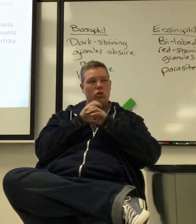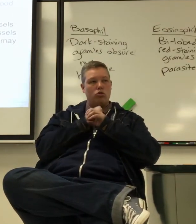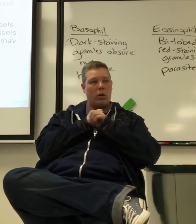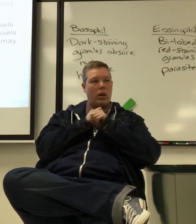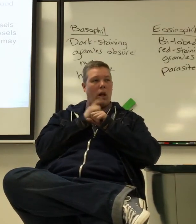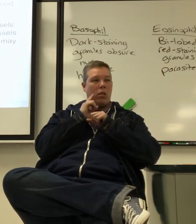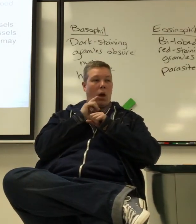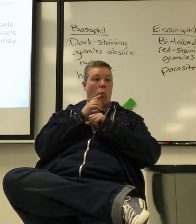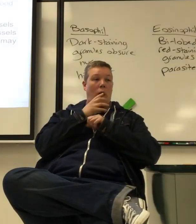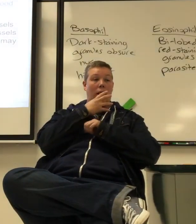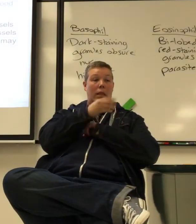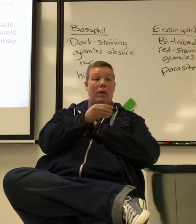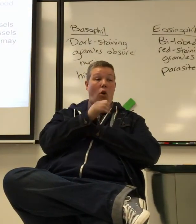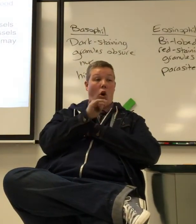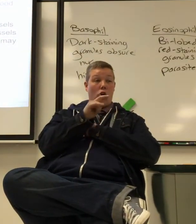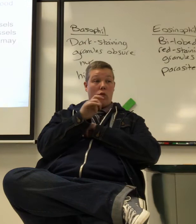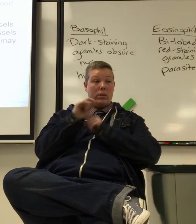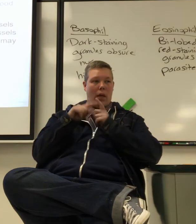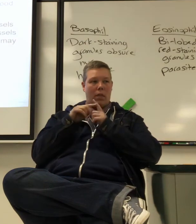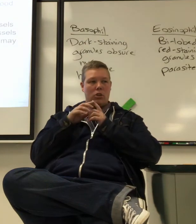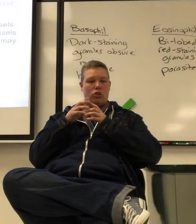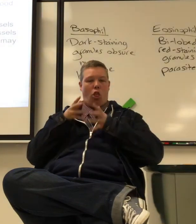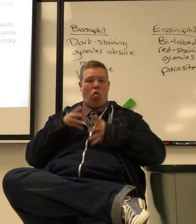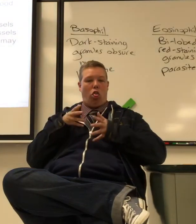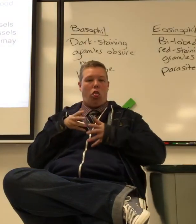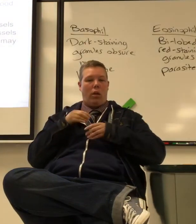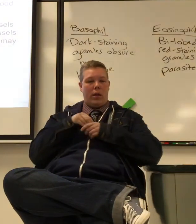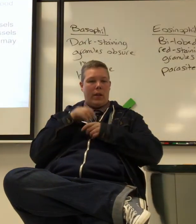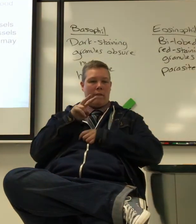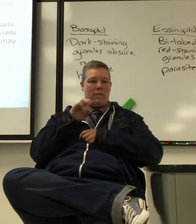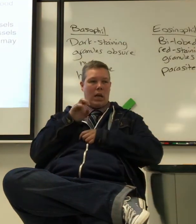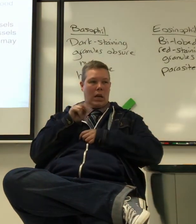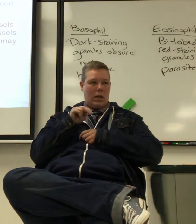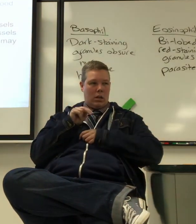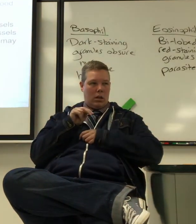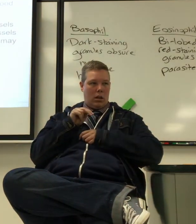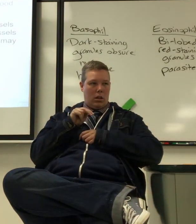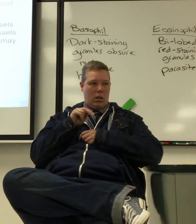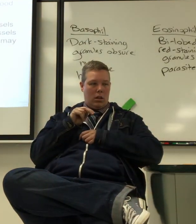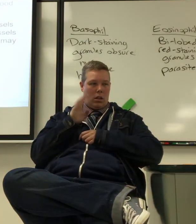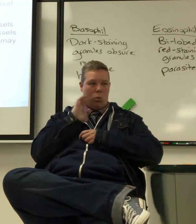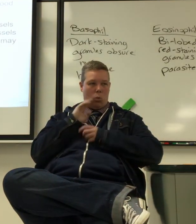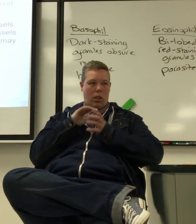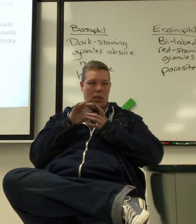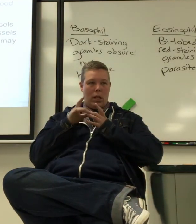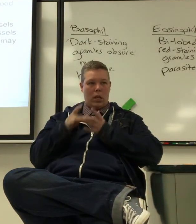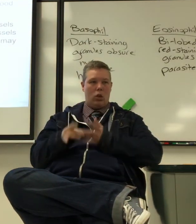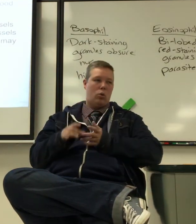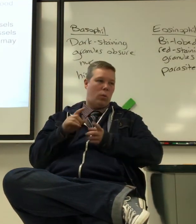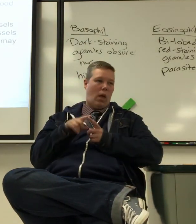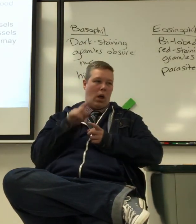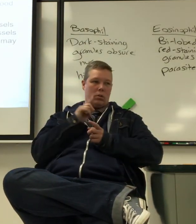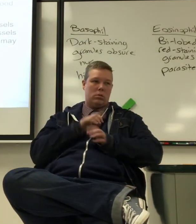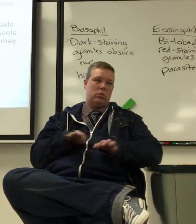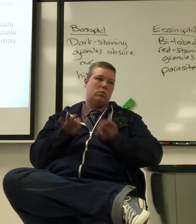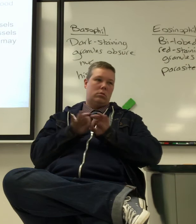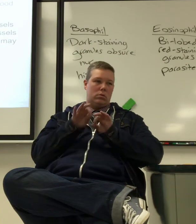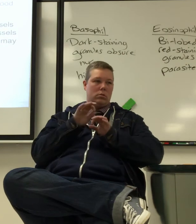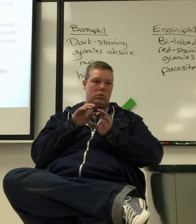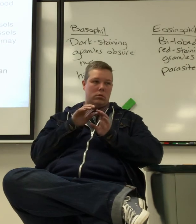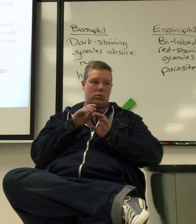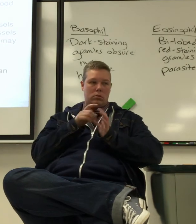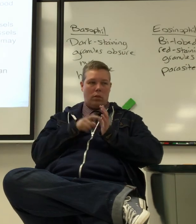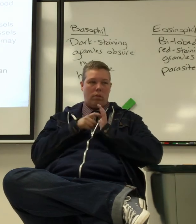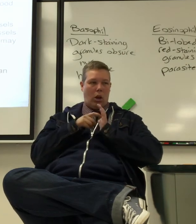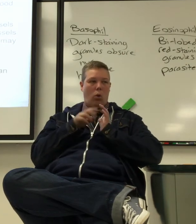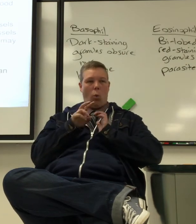in the veins away from the vital organs. That could lead to shock. You can't constrict, you can't keep the blood pressure up. Of course,